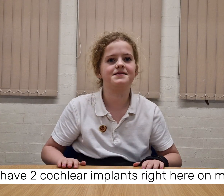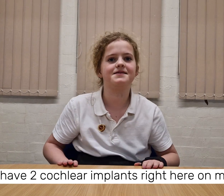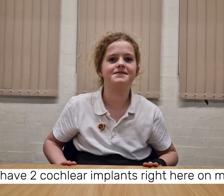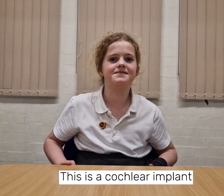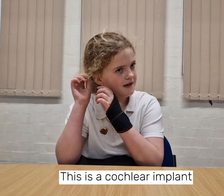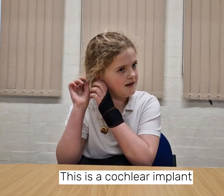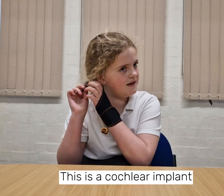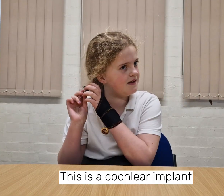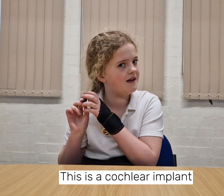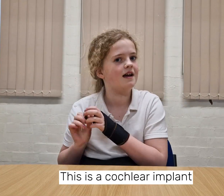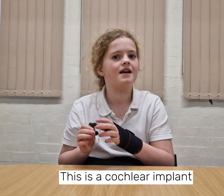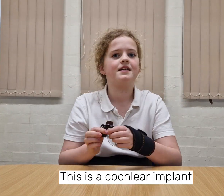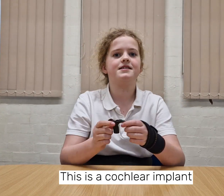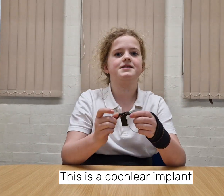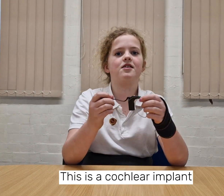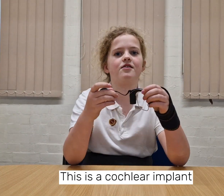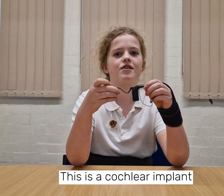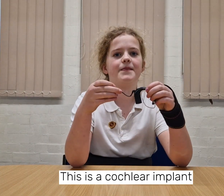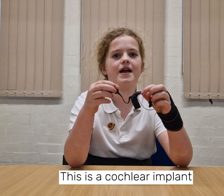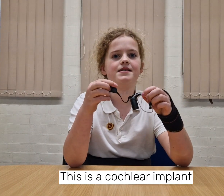This is a cochlear implant.